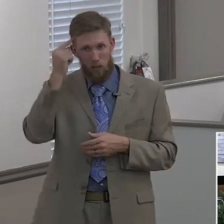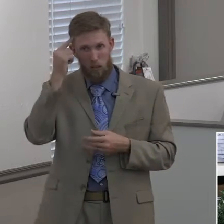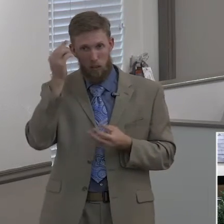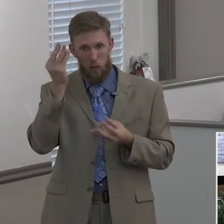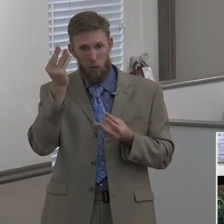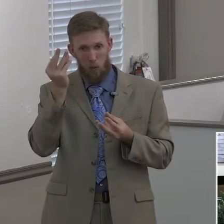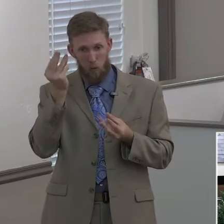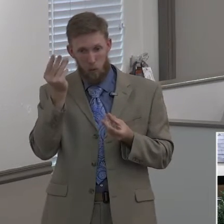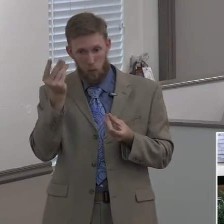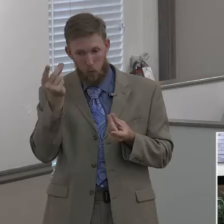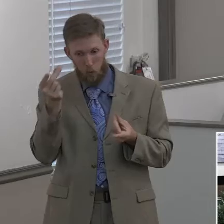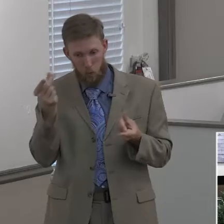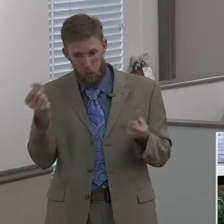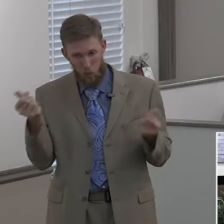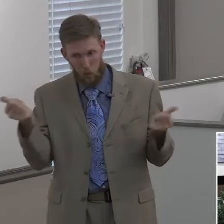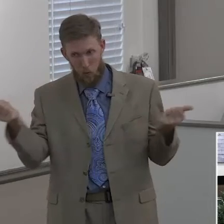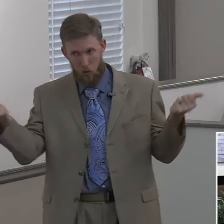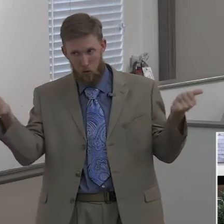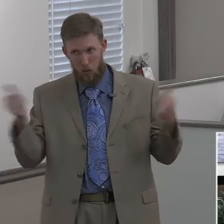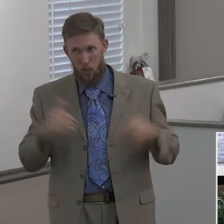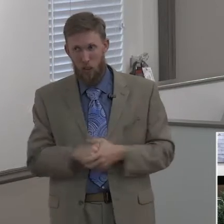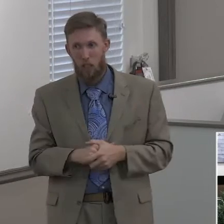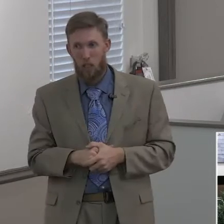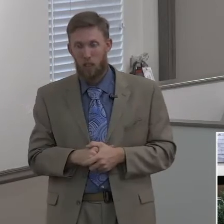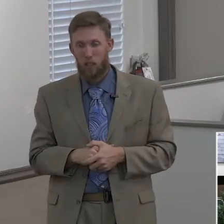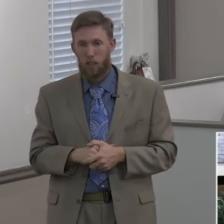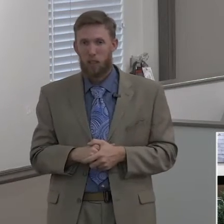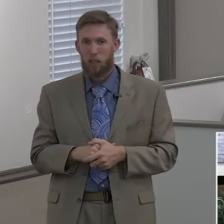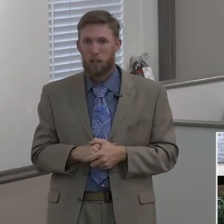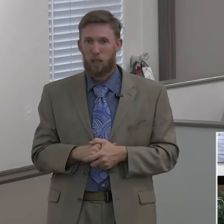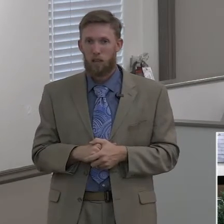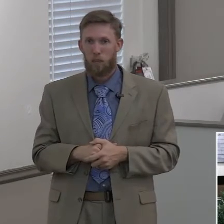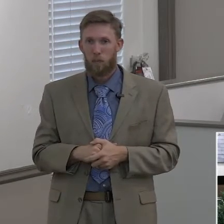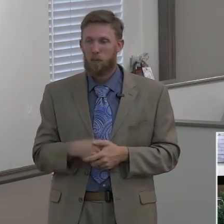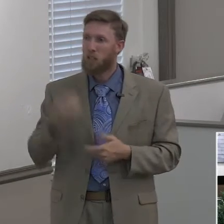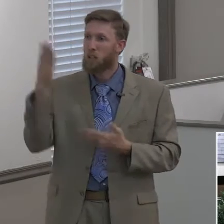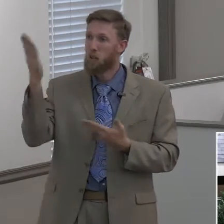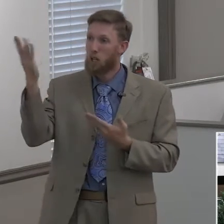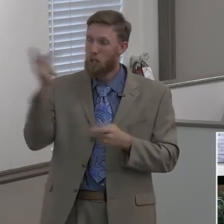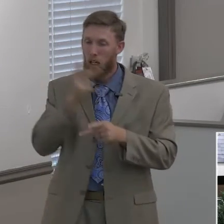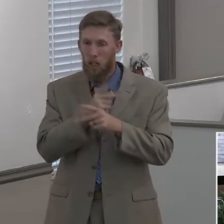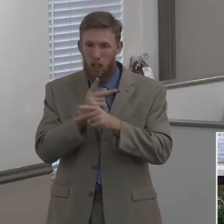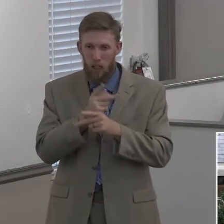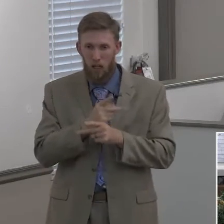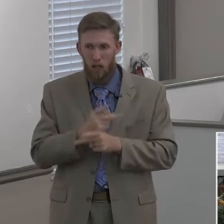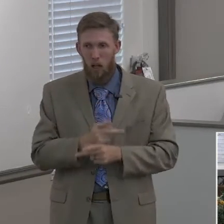He doesn't have to count too far on our head, does He, brother? All right? And you know what? So He